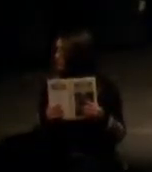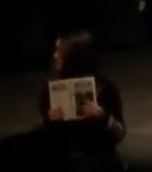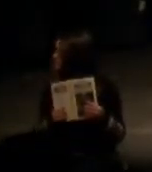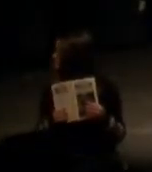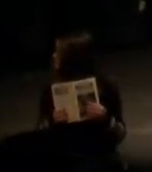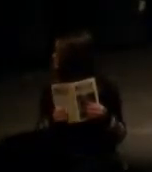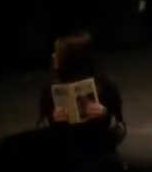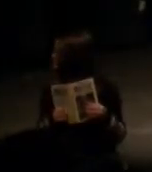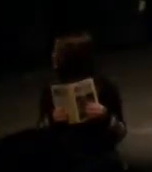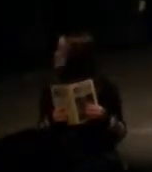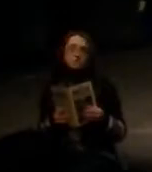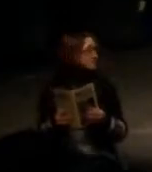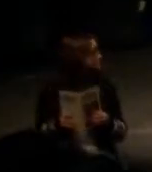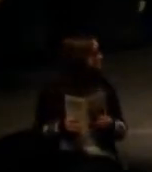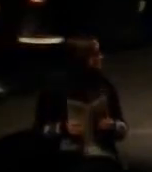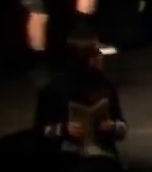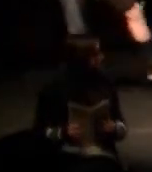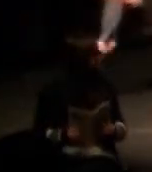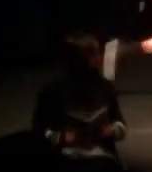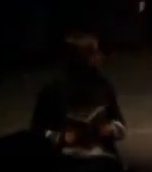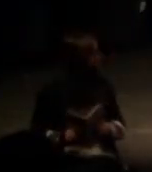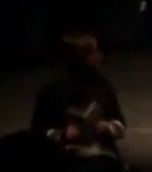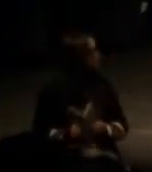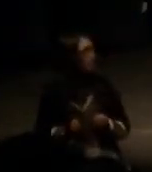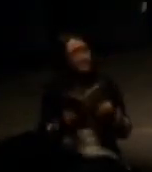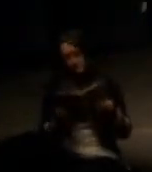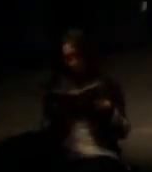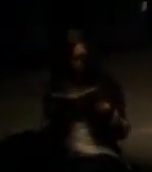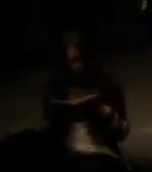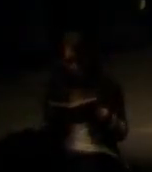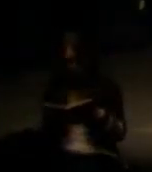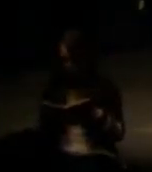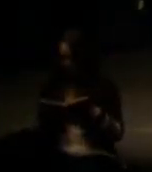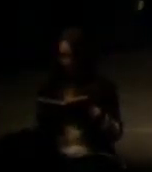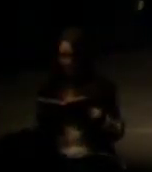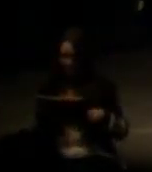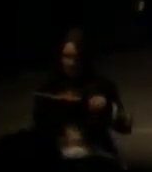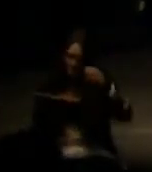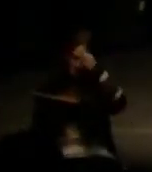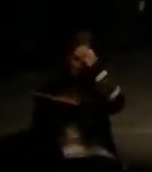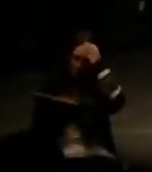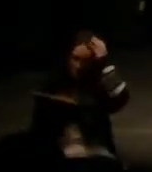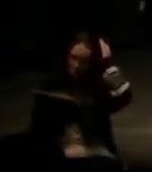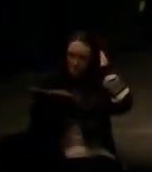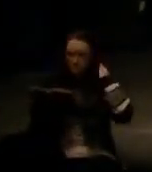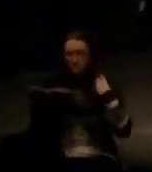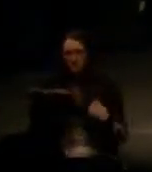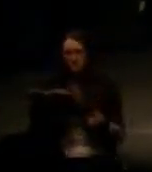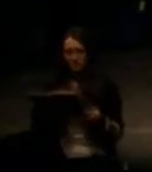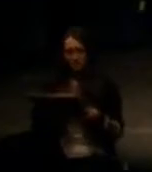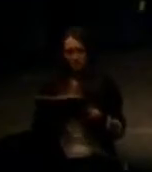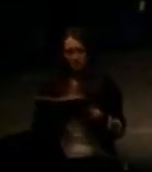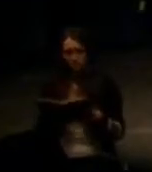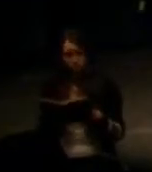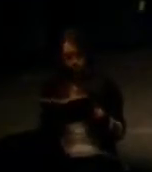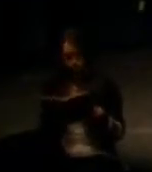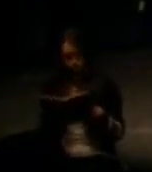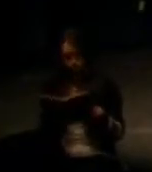wanna see you see you be brave I just wanna see you I just wanna see you I just